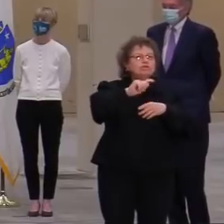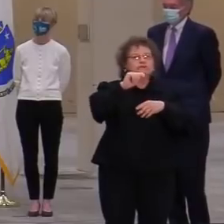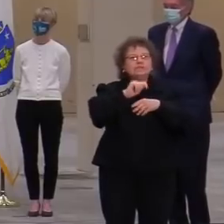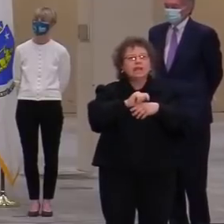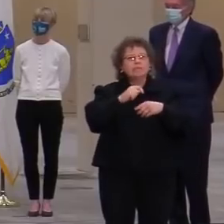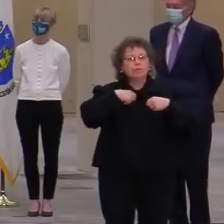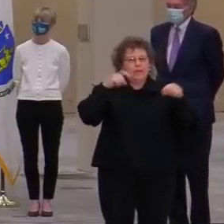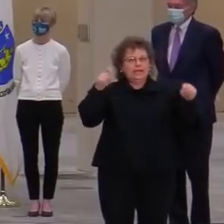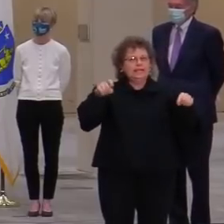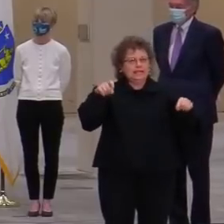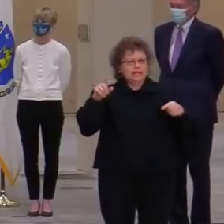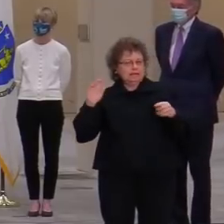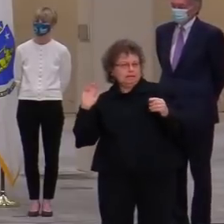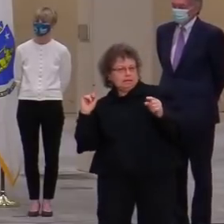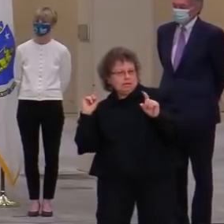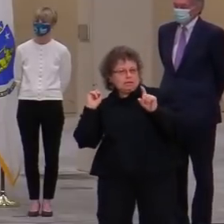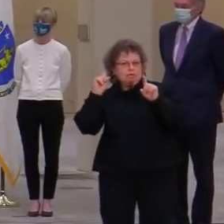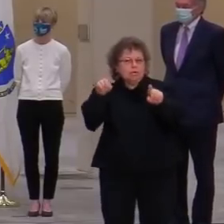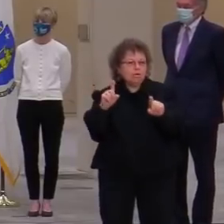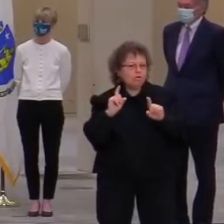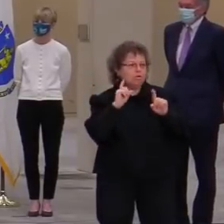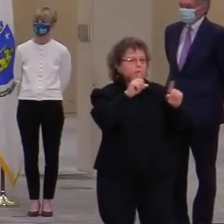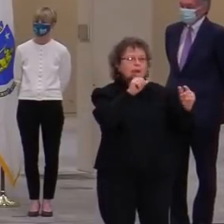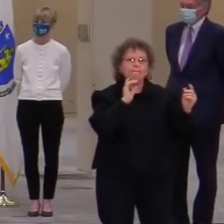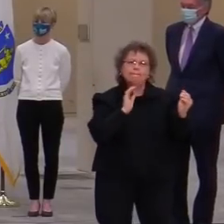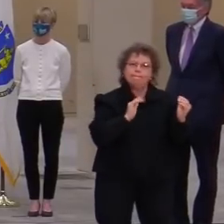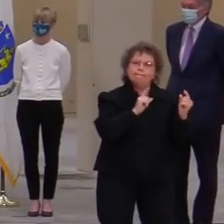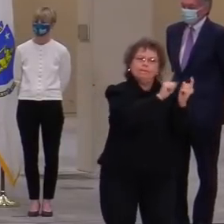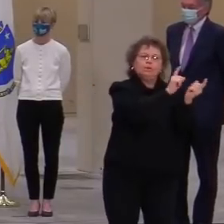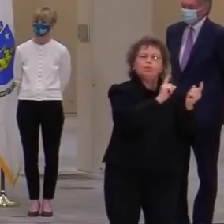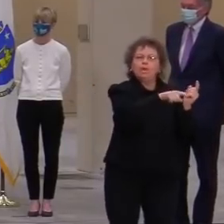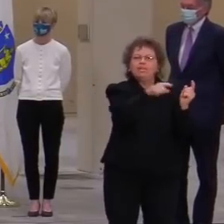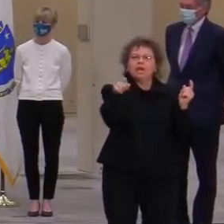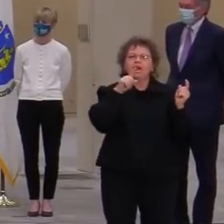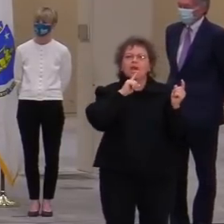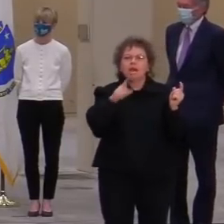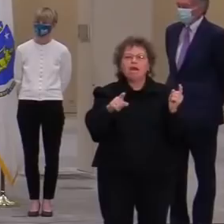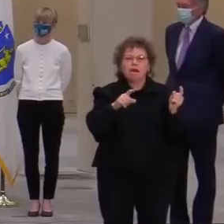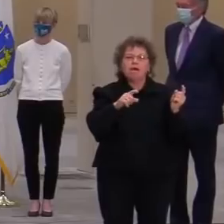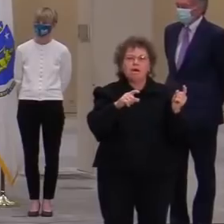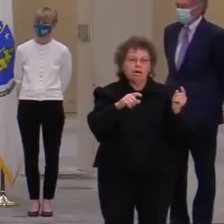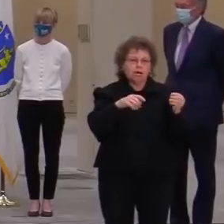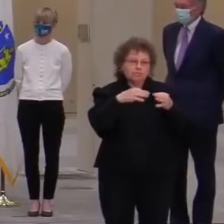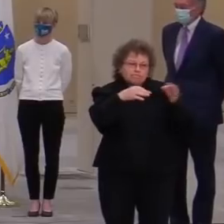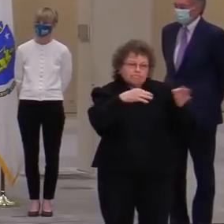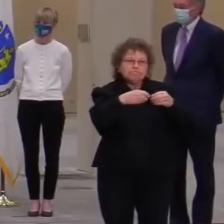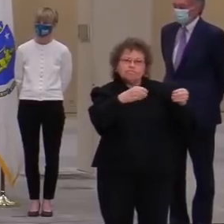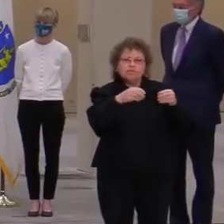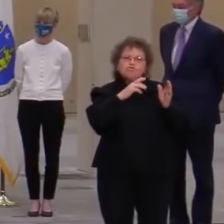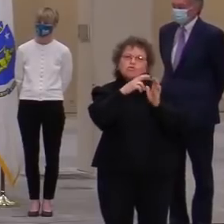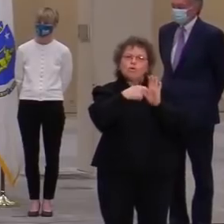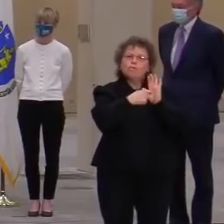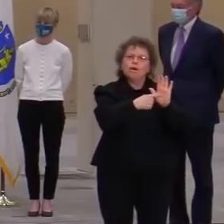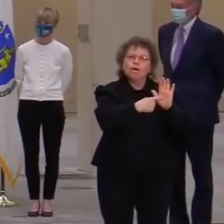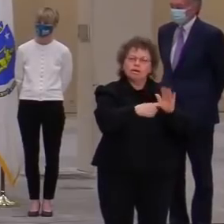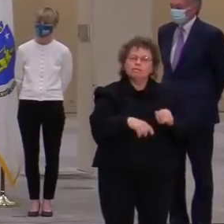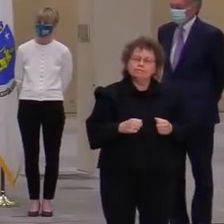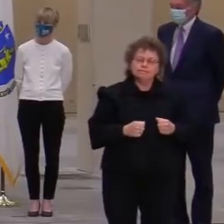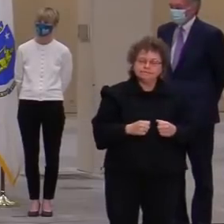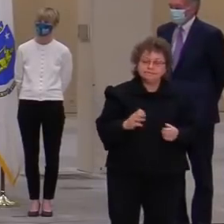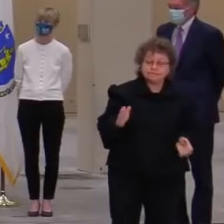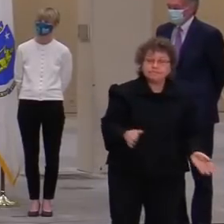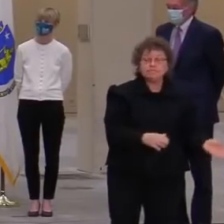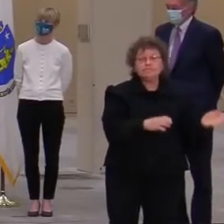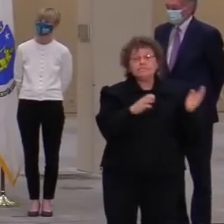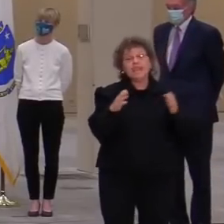they are, so that everyone can be a role model. Now, there is some tempered news, and that